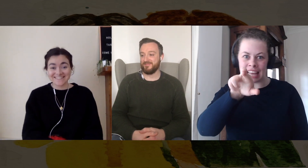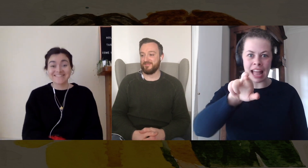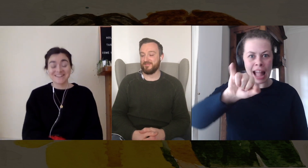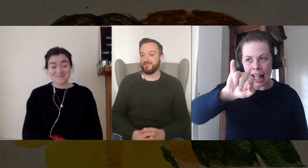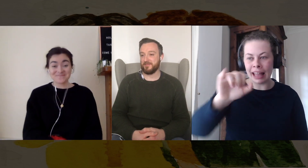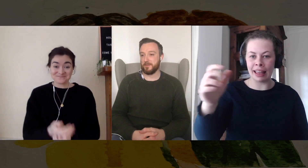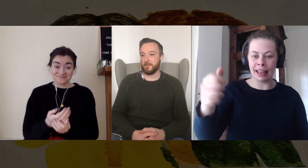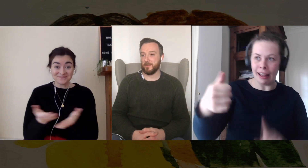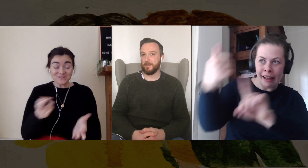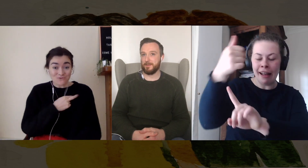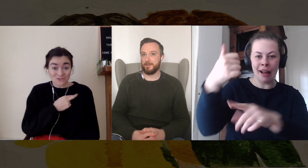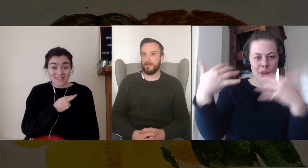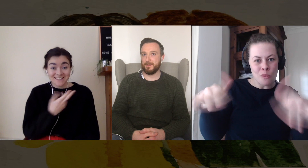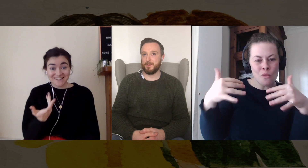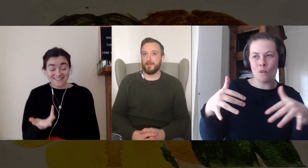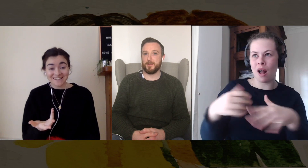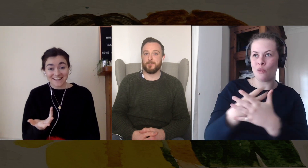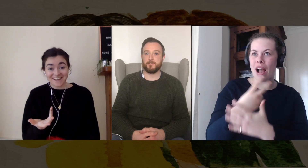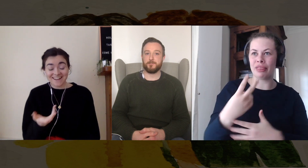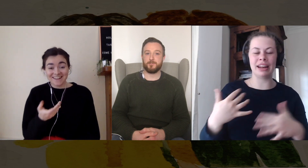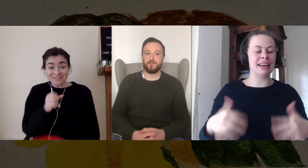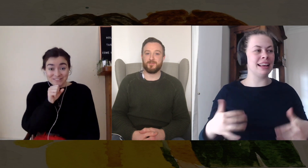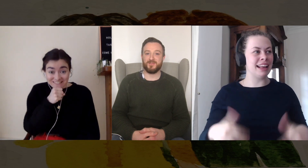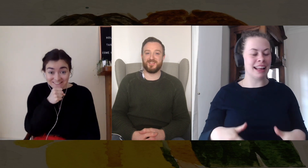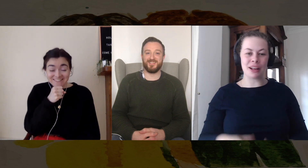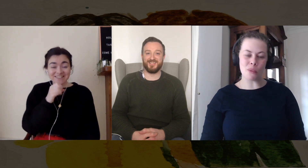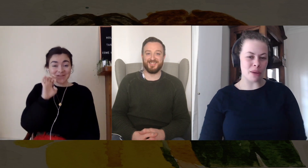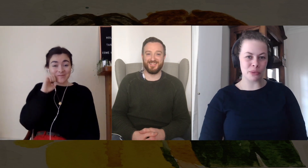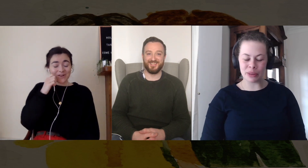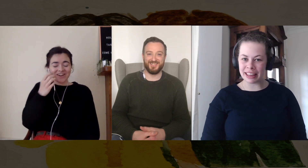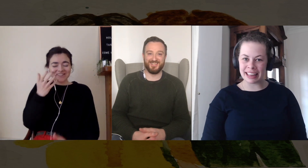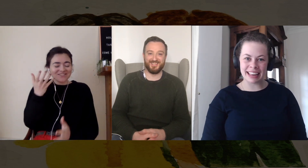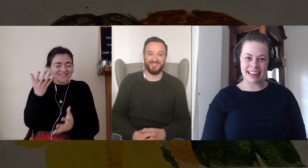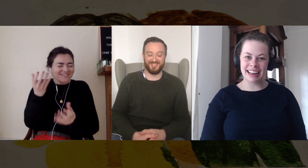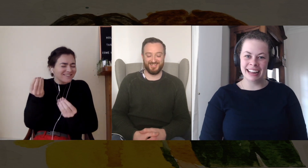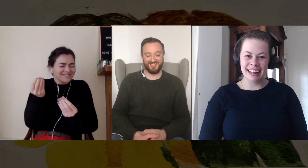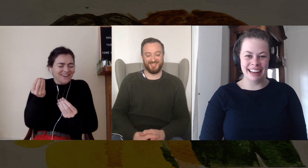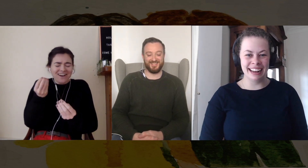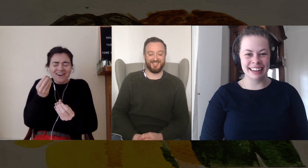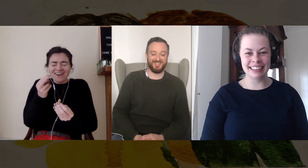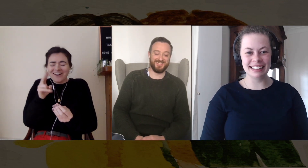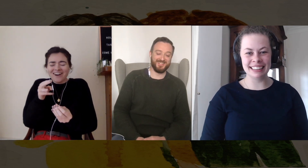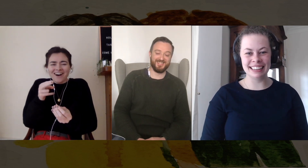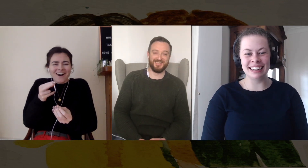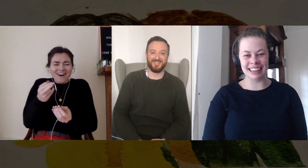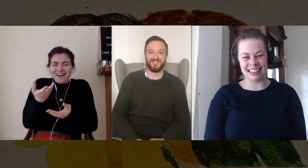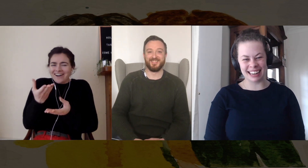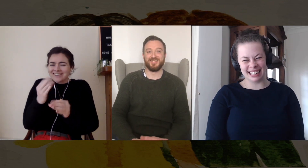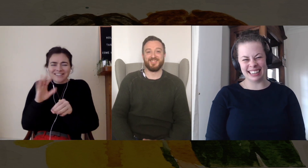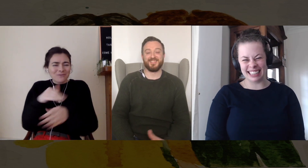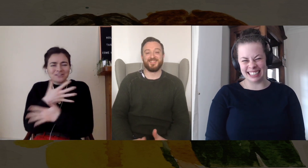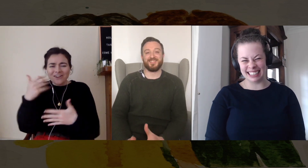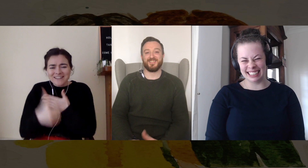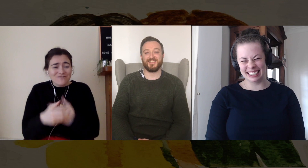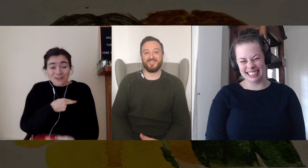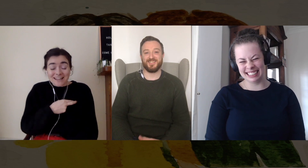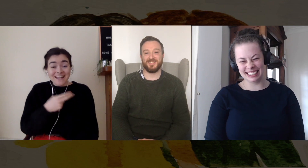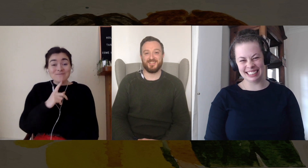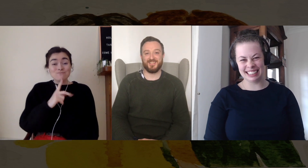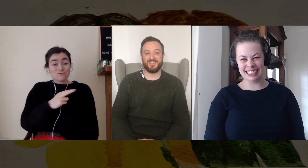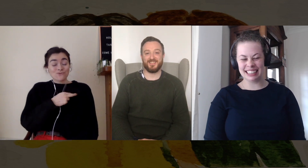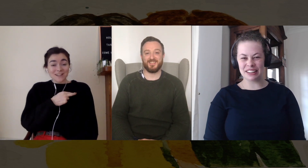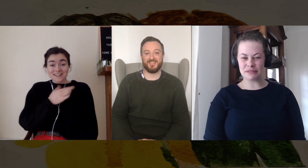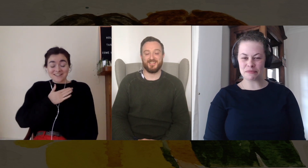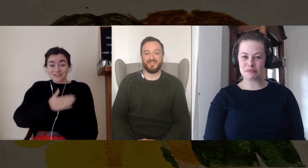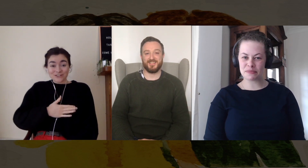now though? Like, don't so you much. actually? I was like, oh, it's such a cute relationship they have because they work together. No, but No, sensei. there's a reason. There's genuinely a reason. Anthony Sensei